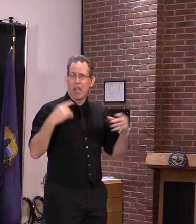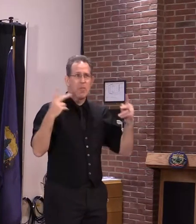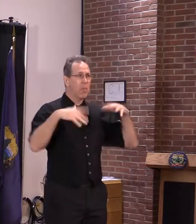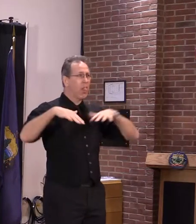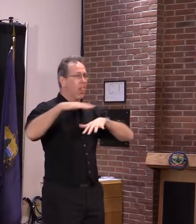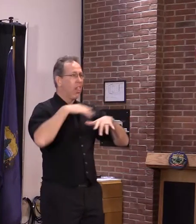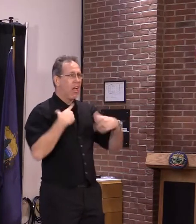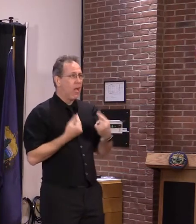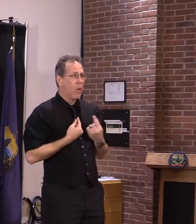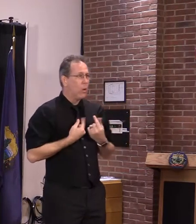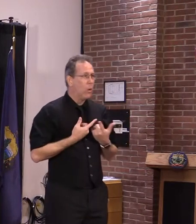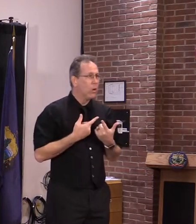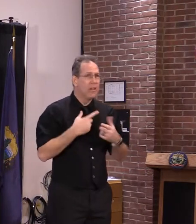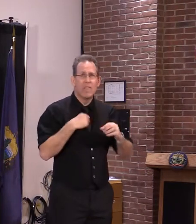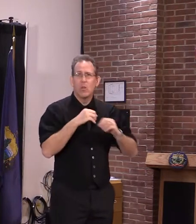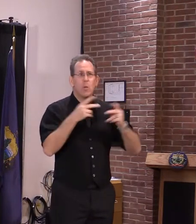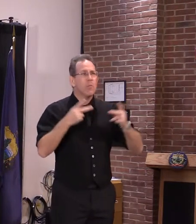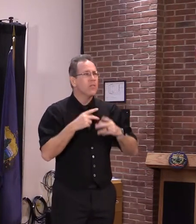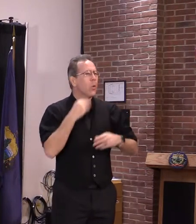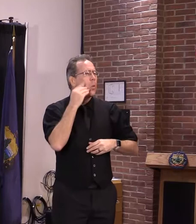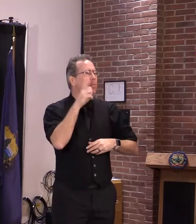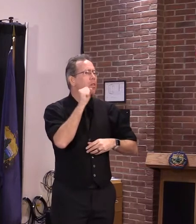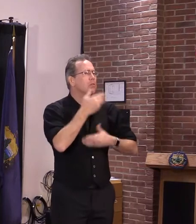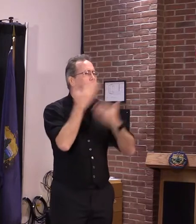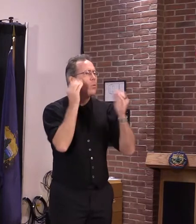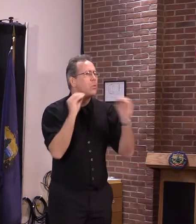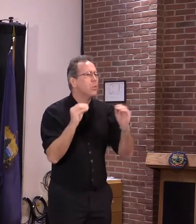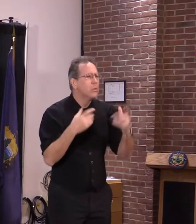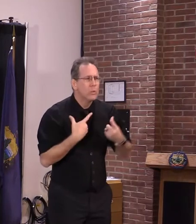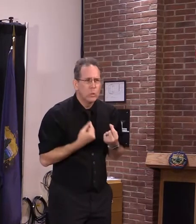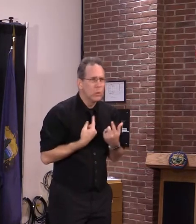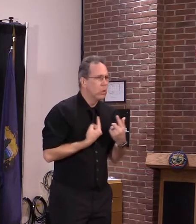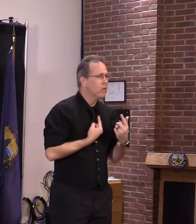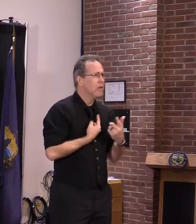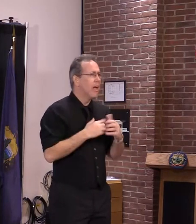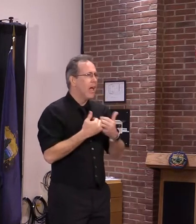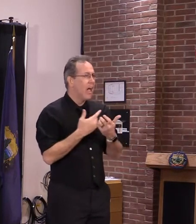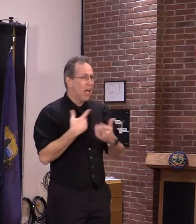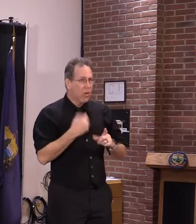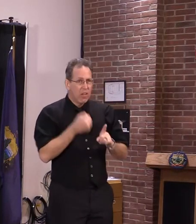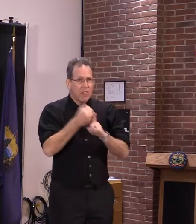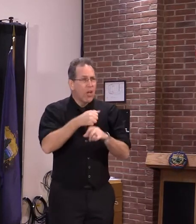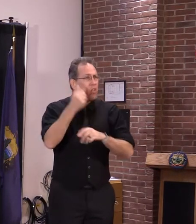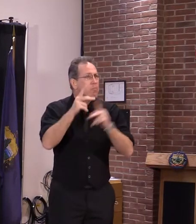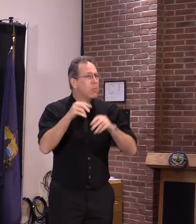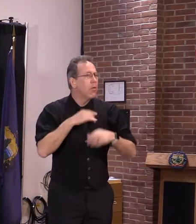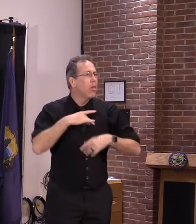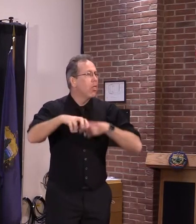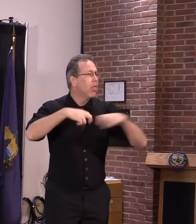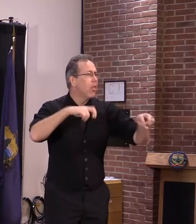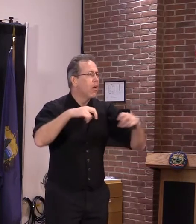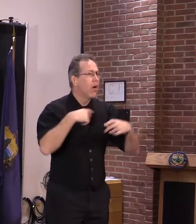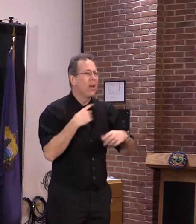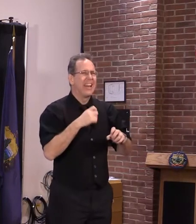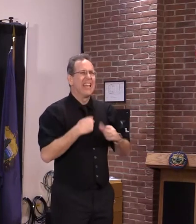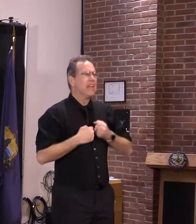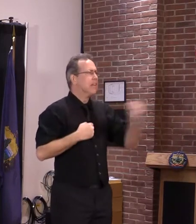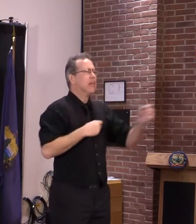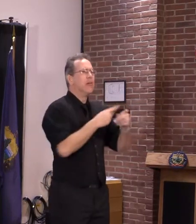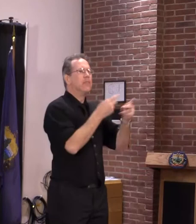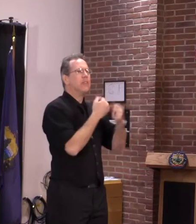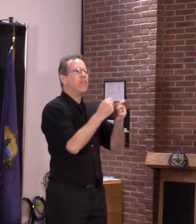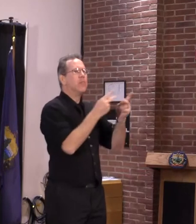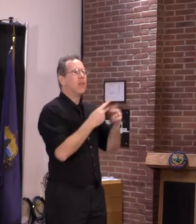don't have a home or what have you, or you're putting others at risk and you want to go to a facility where you can be